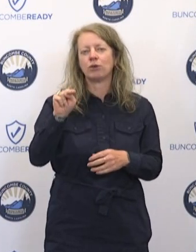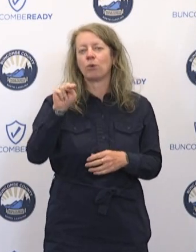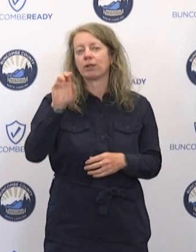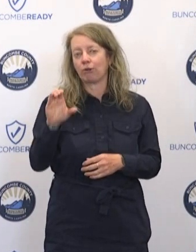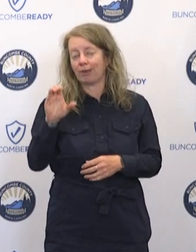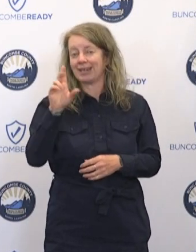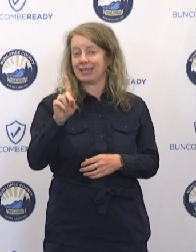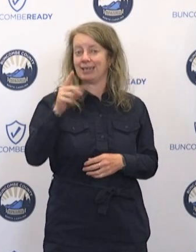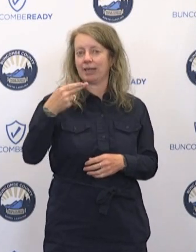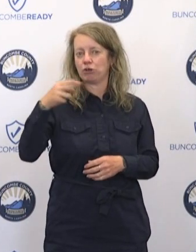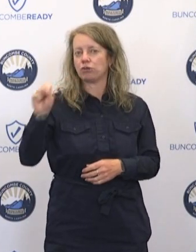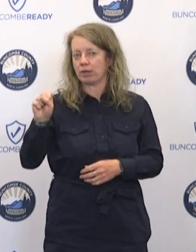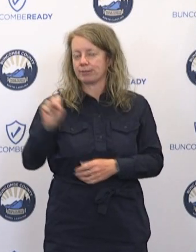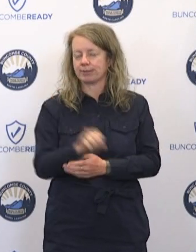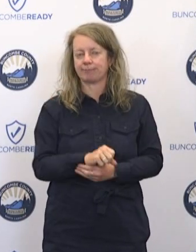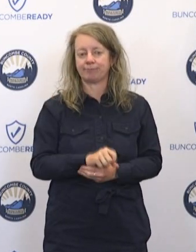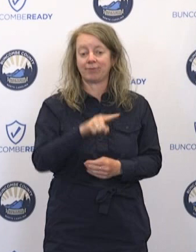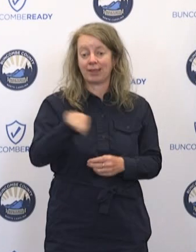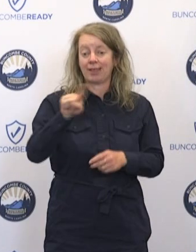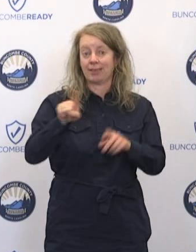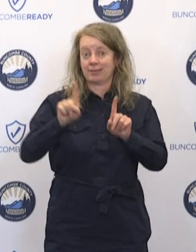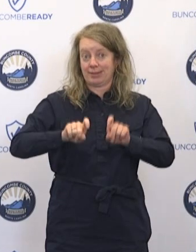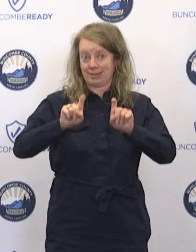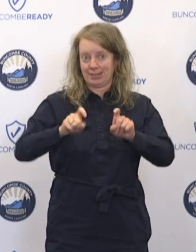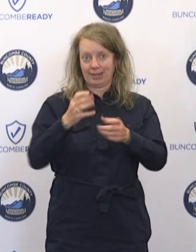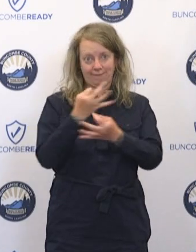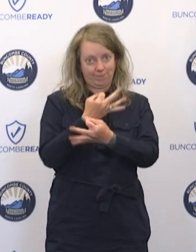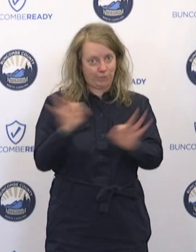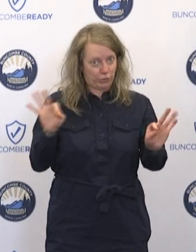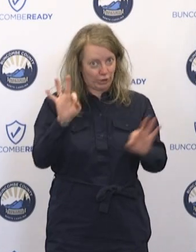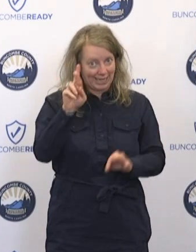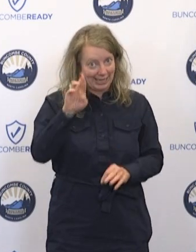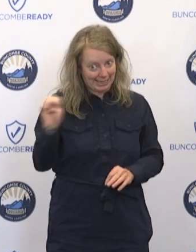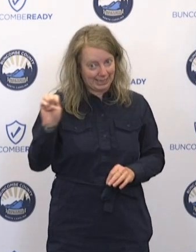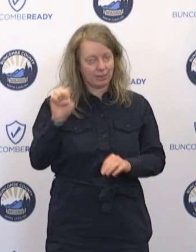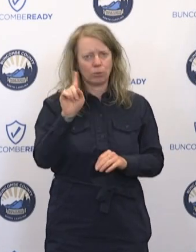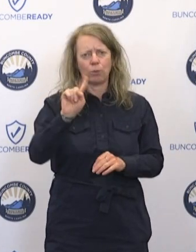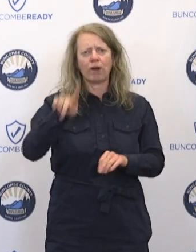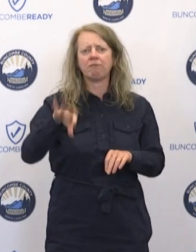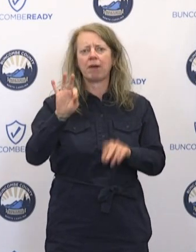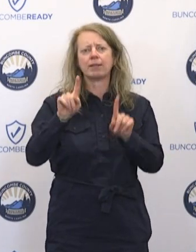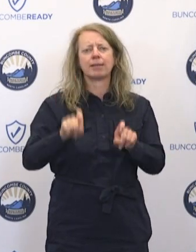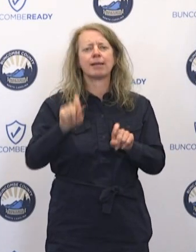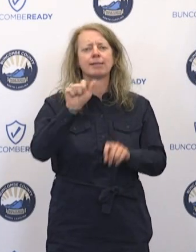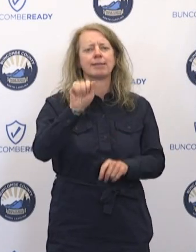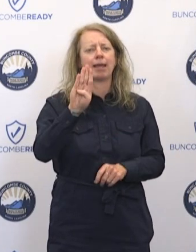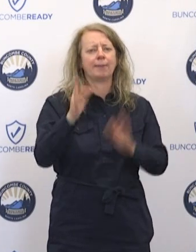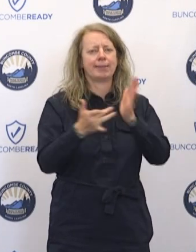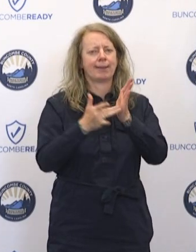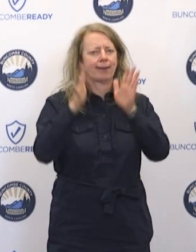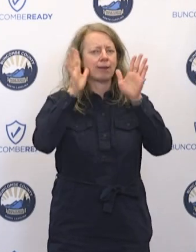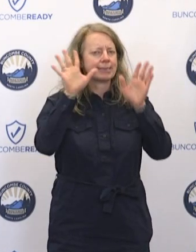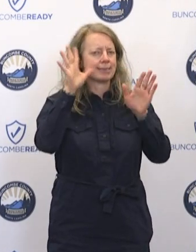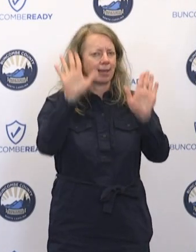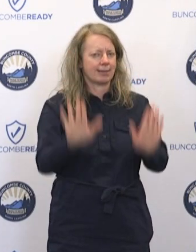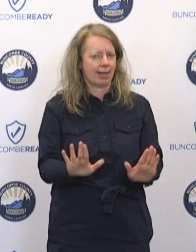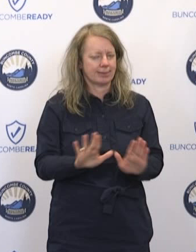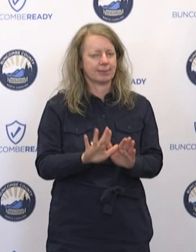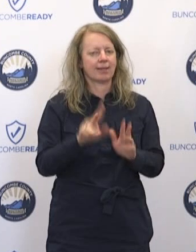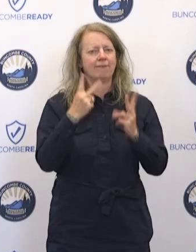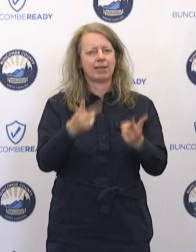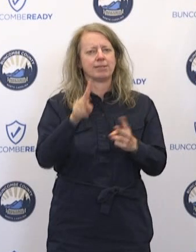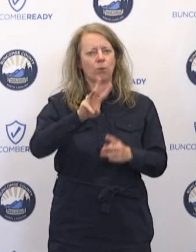DHHS. This is free and is located at AB Tech on Sundays. Please visit